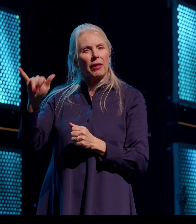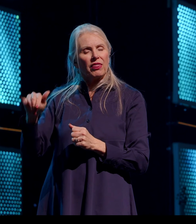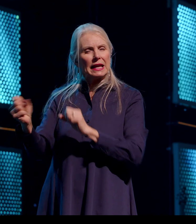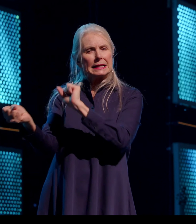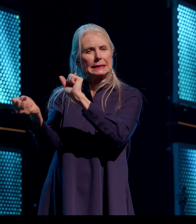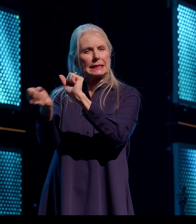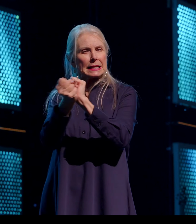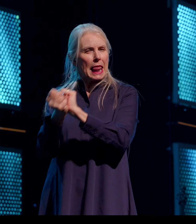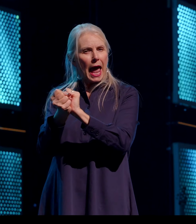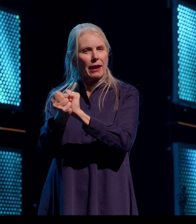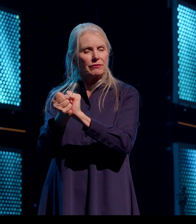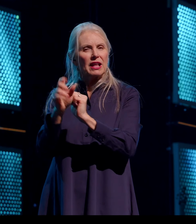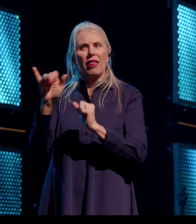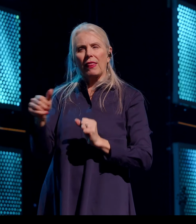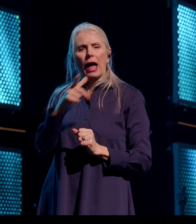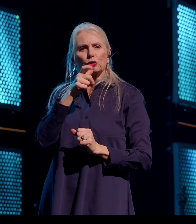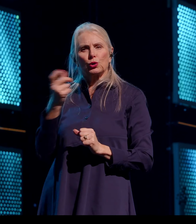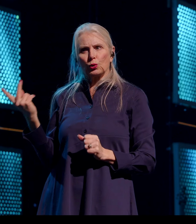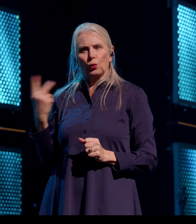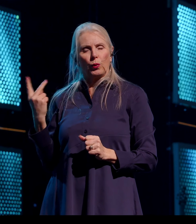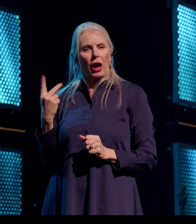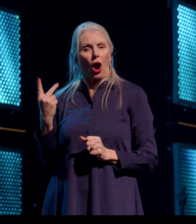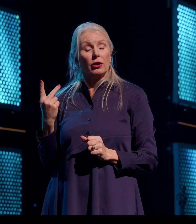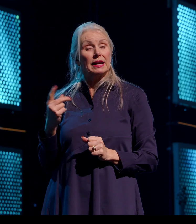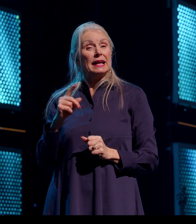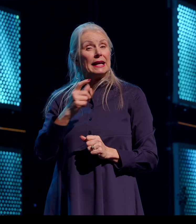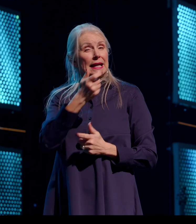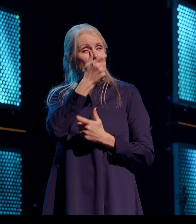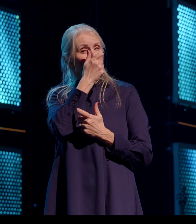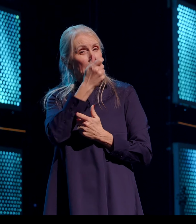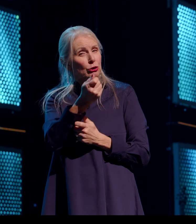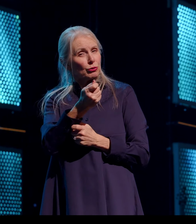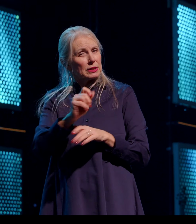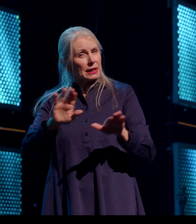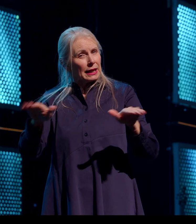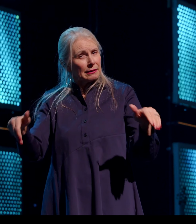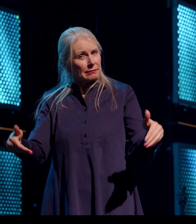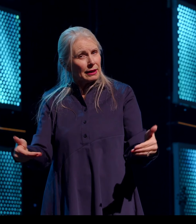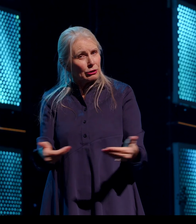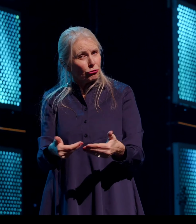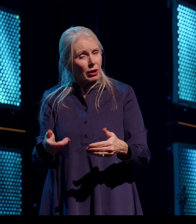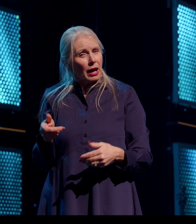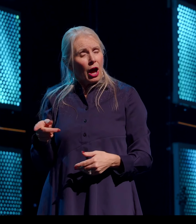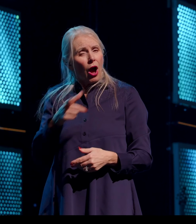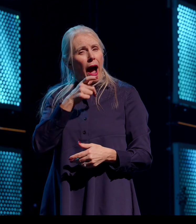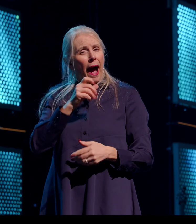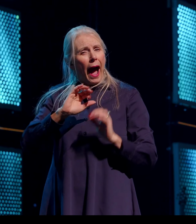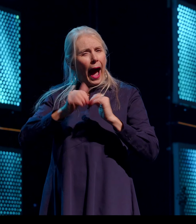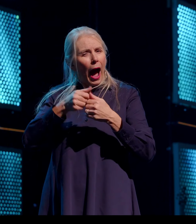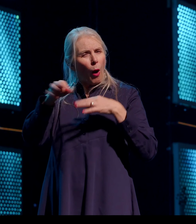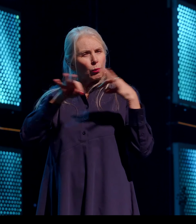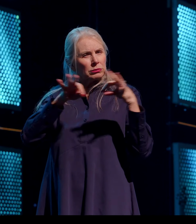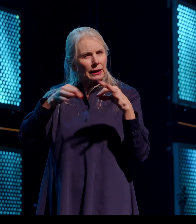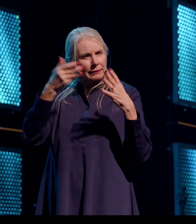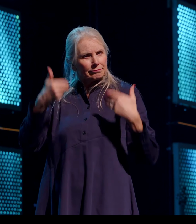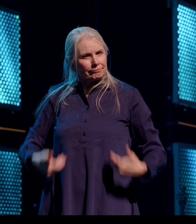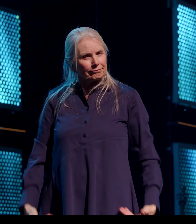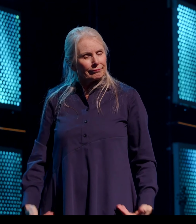That's who we are. It is interesting looking at how Paul introduces himself in the variety of letters that he writes. They're not all the same. They're similar. The